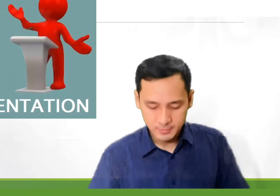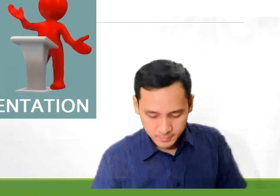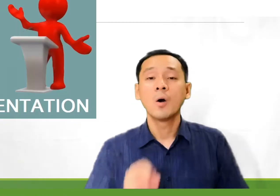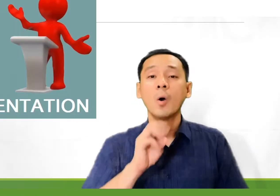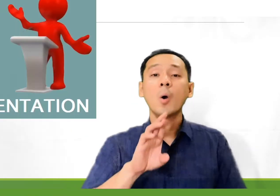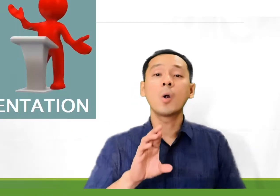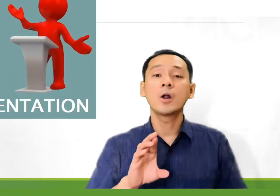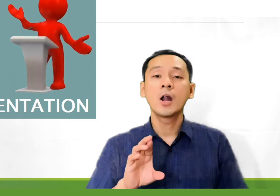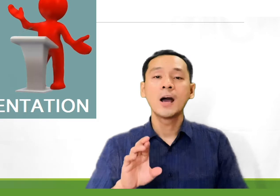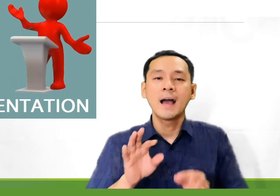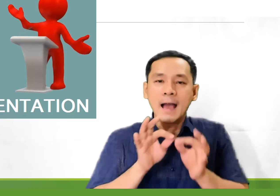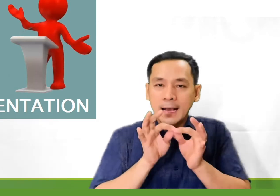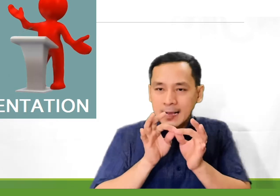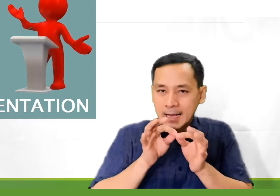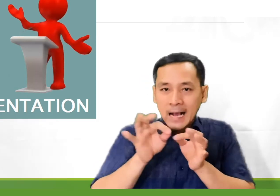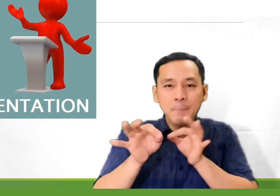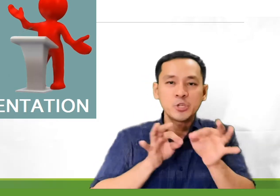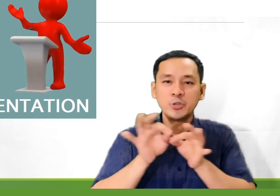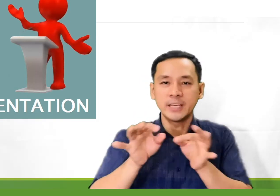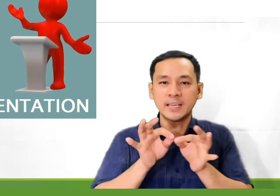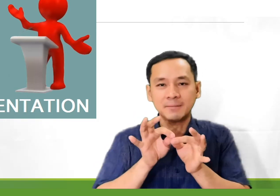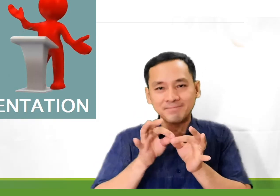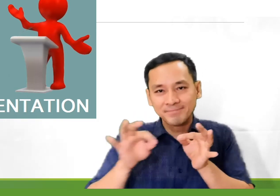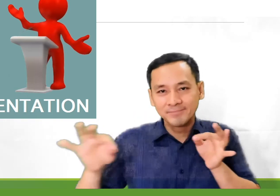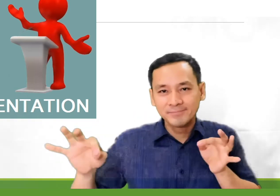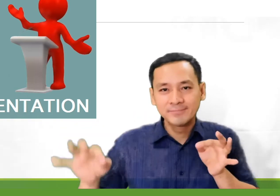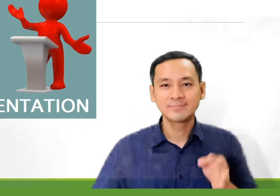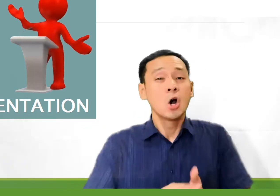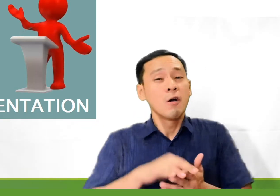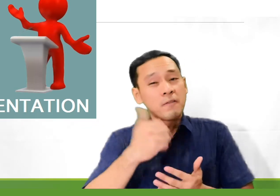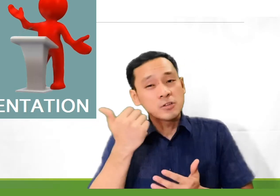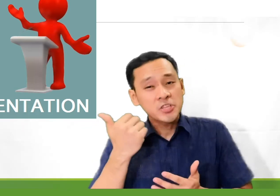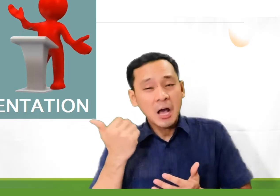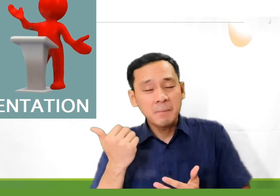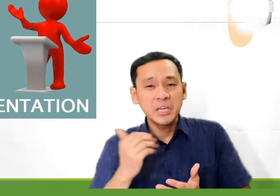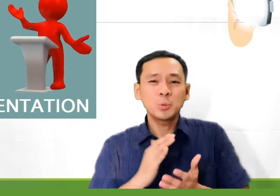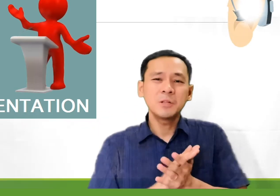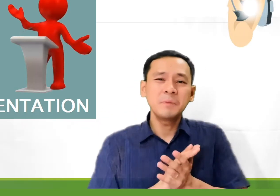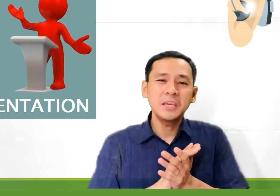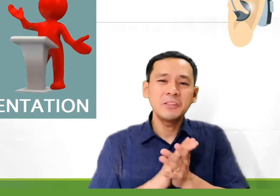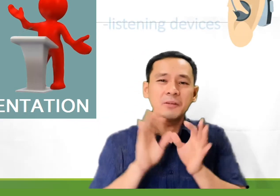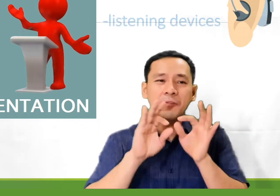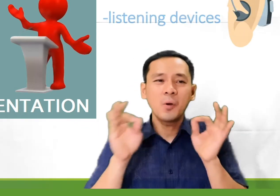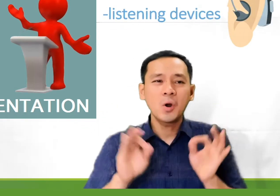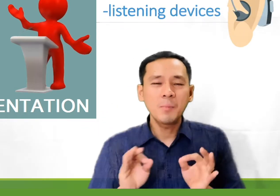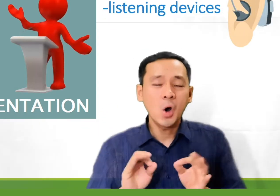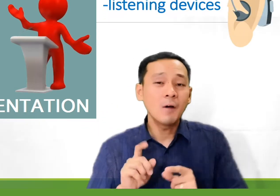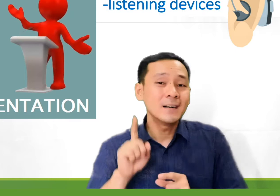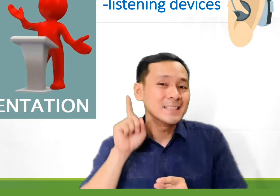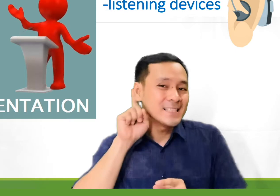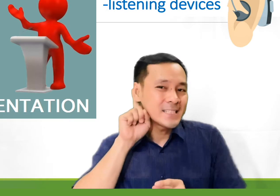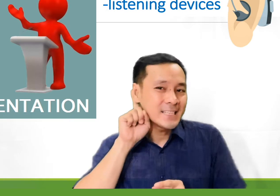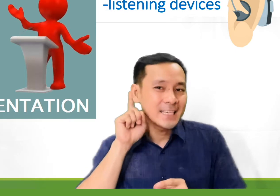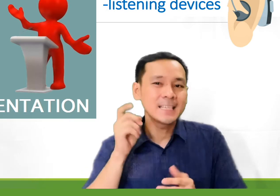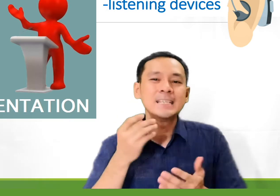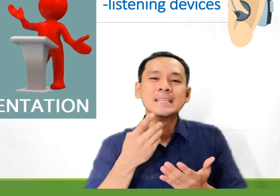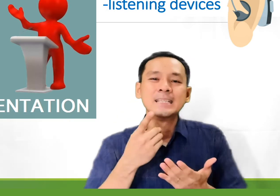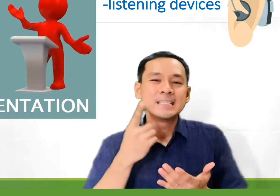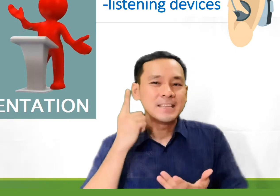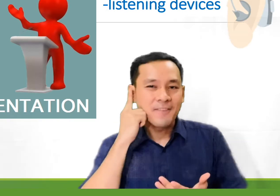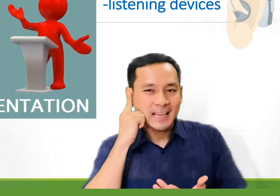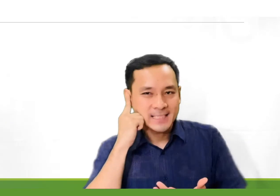interpreters, or captioning. For some, it will be in the form of